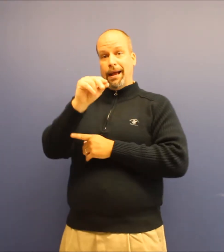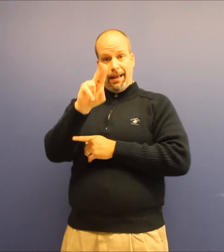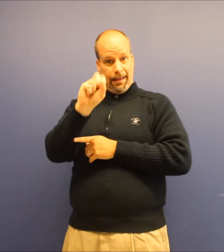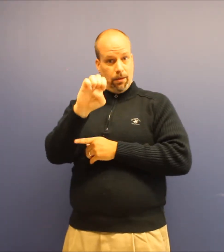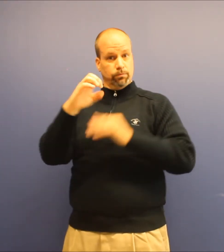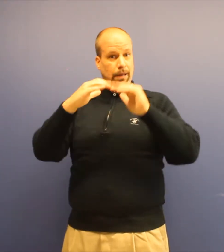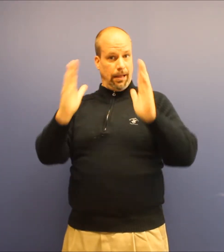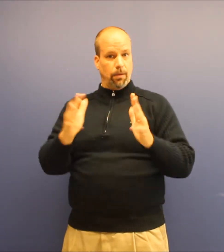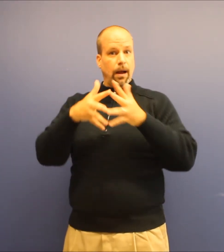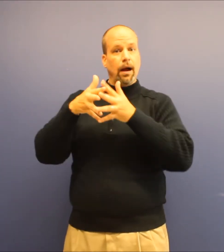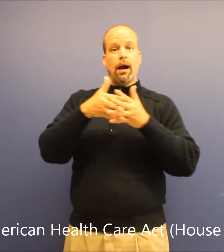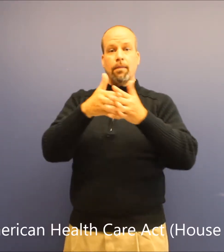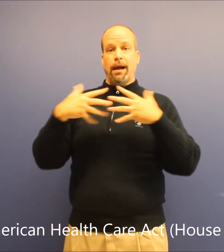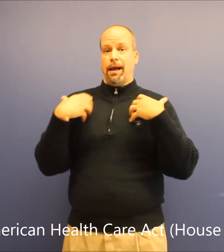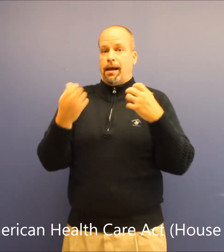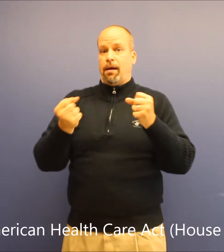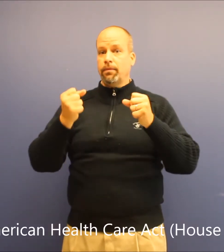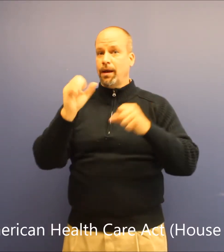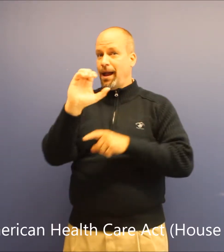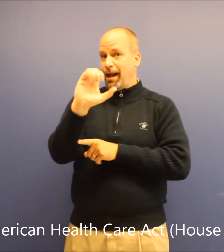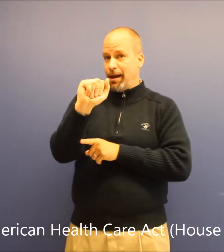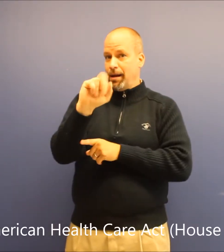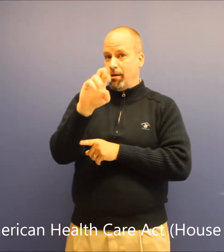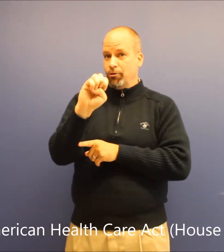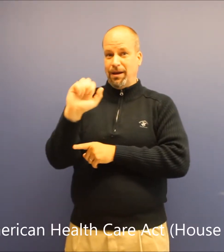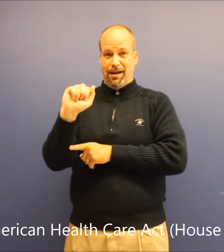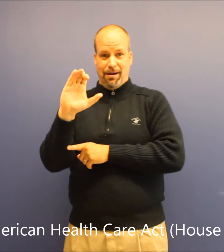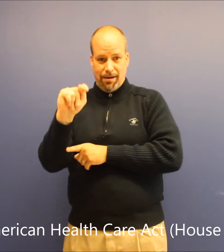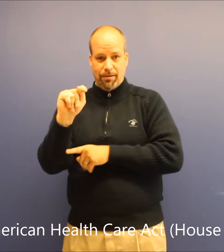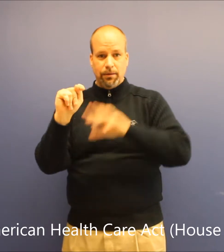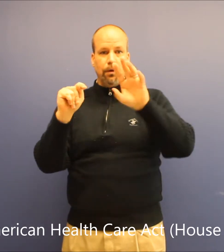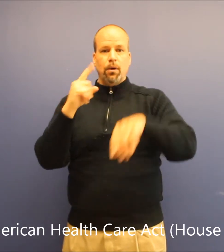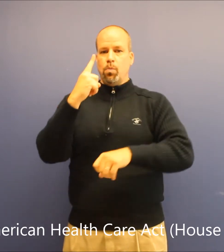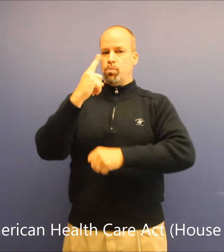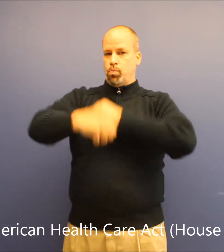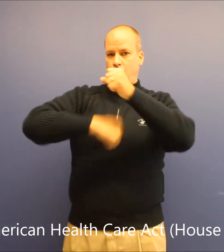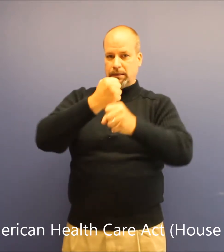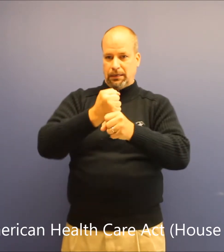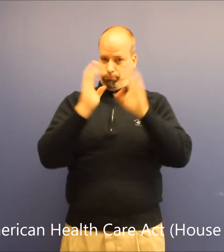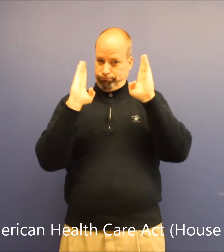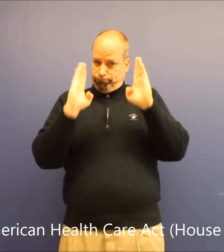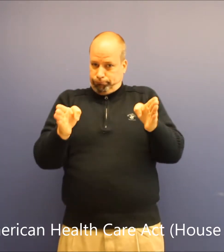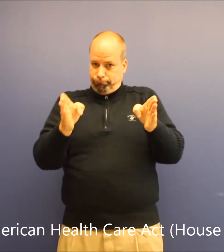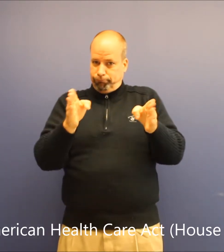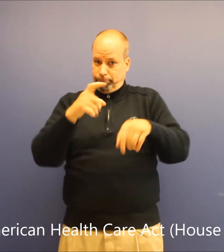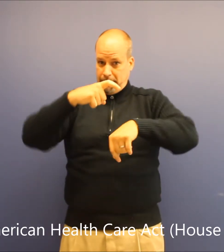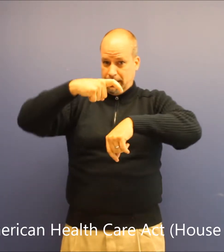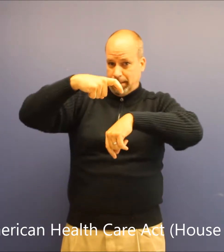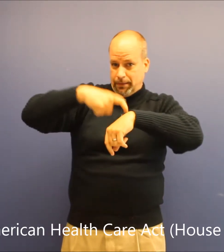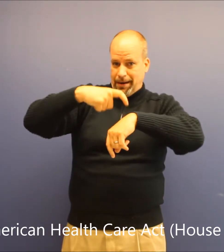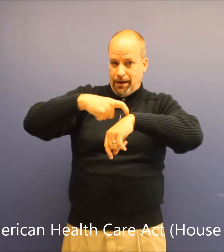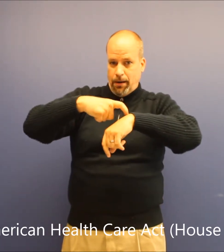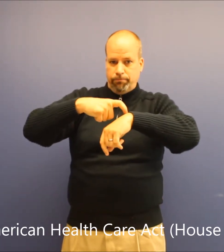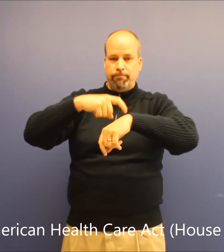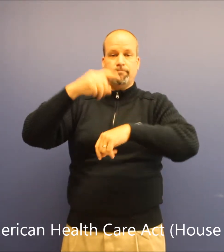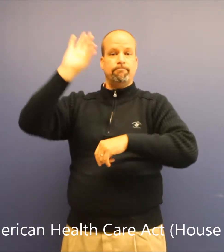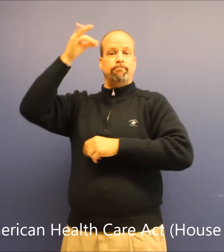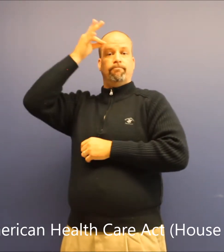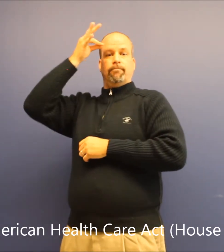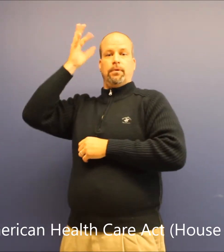With the House bill, the American Health Care Act, a one-year block will be placed on federal